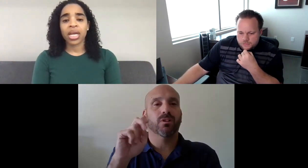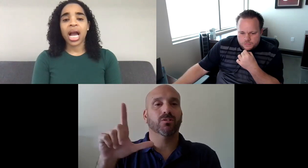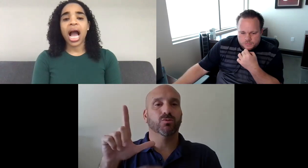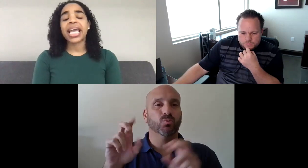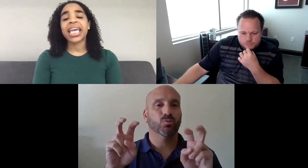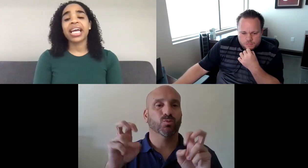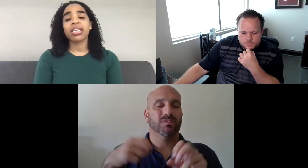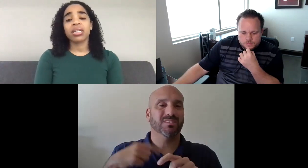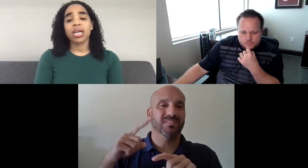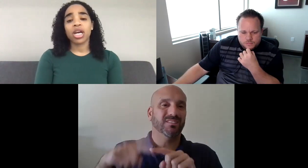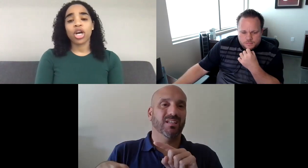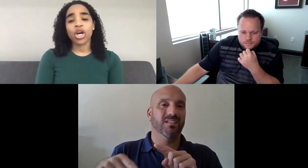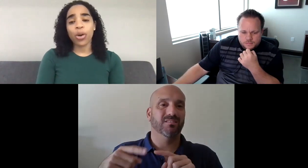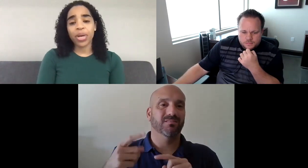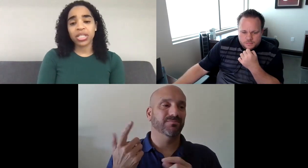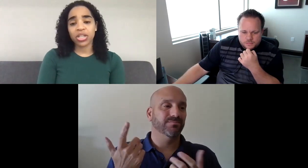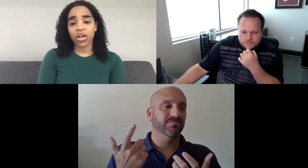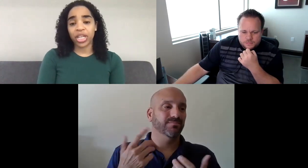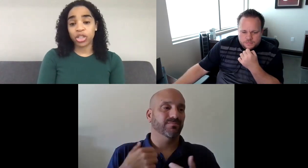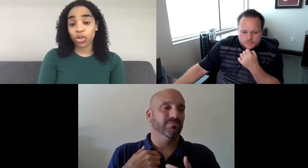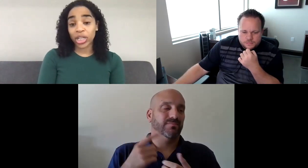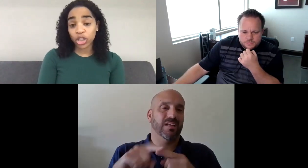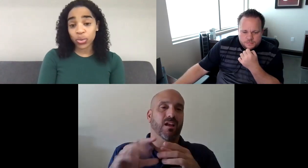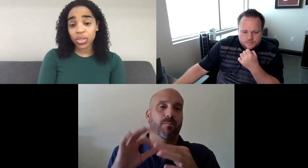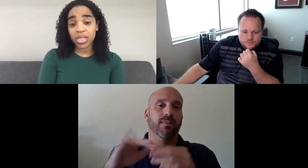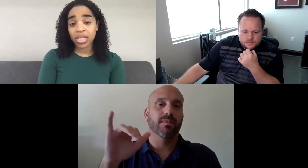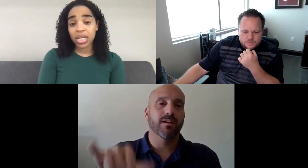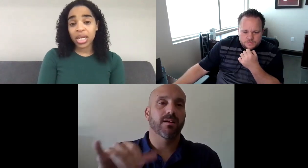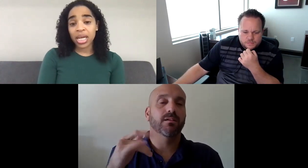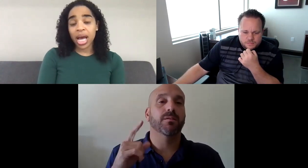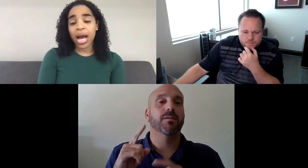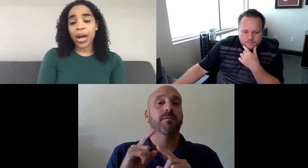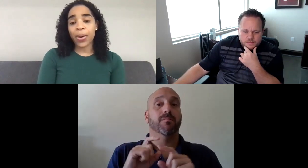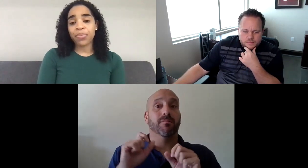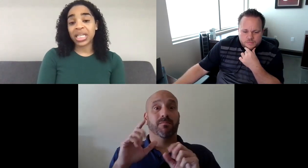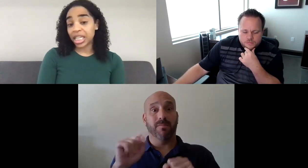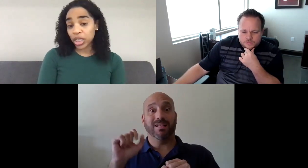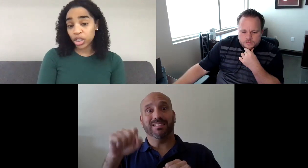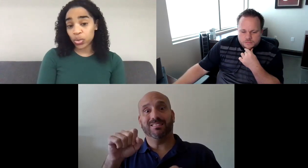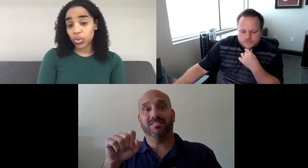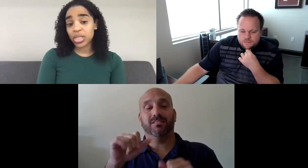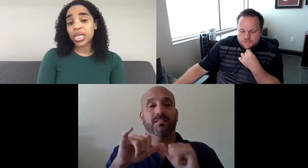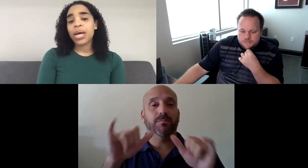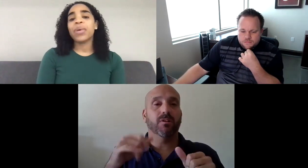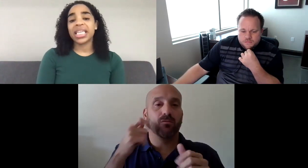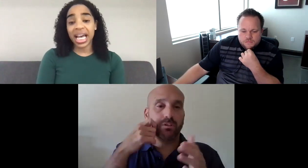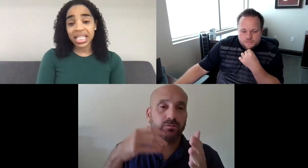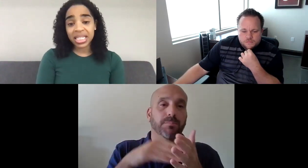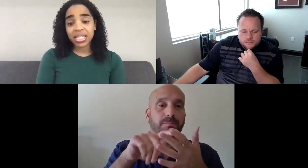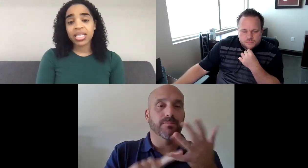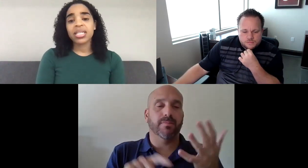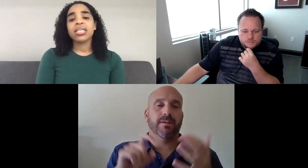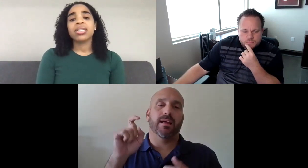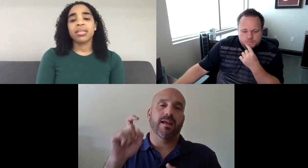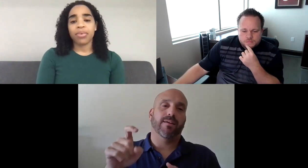I can't comment on the internal issues, the legal issues, but yes,